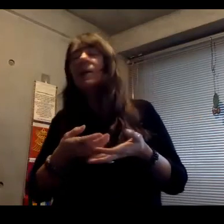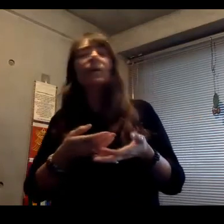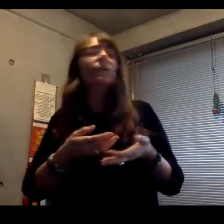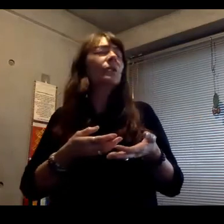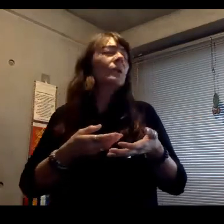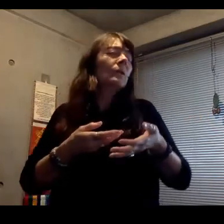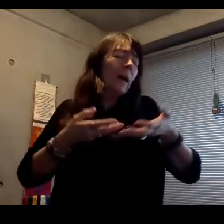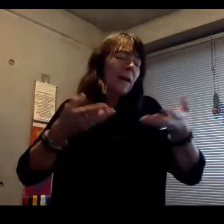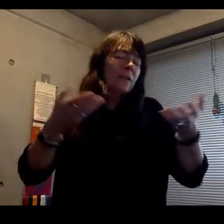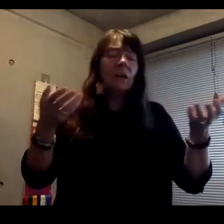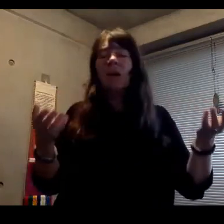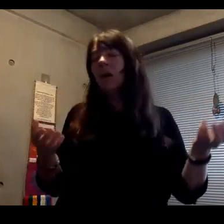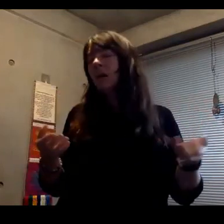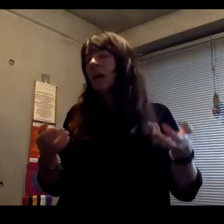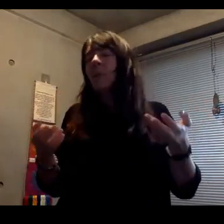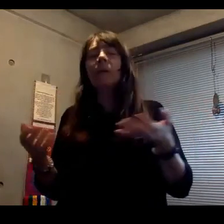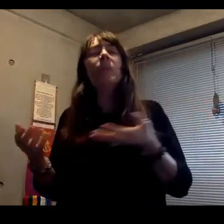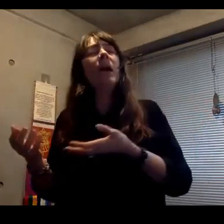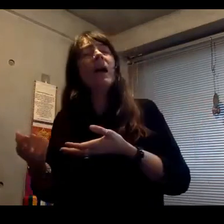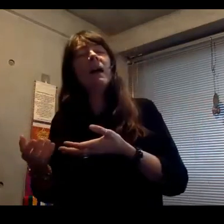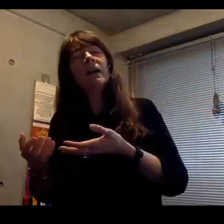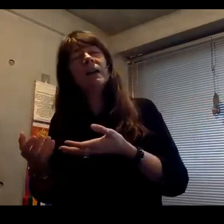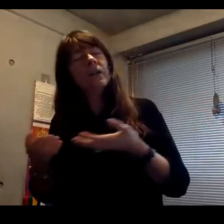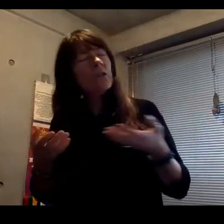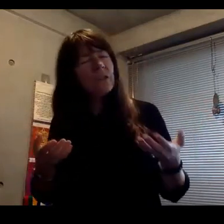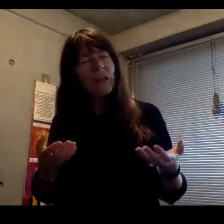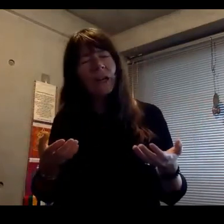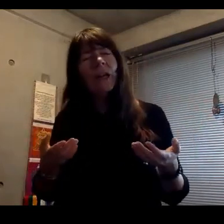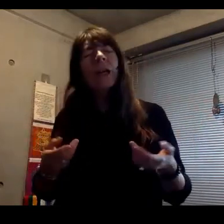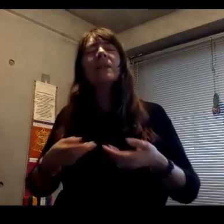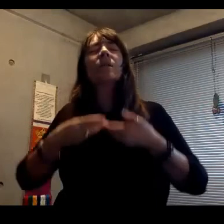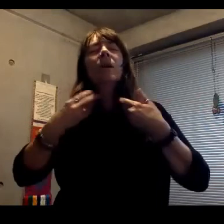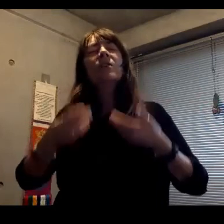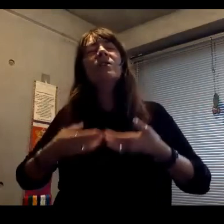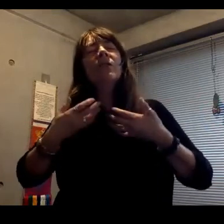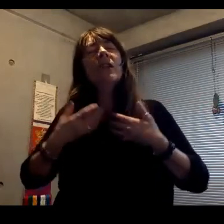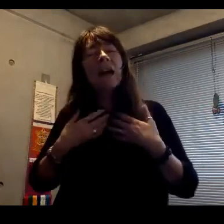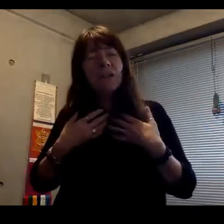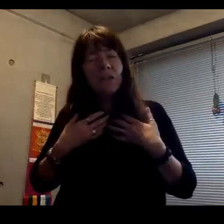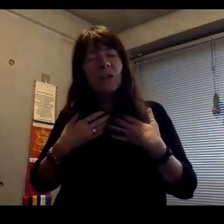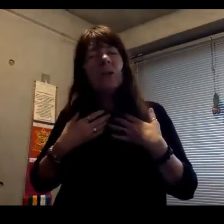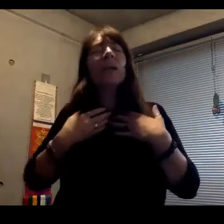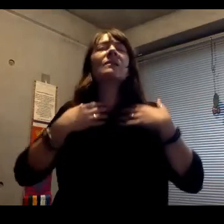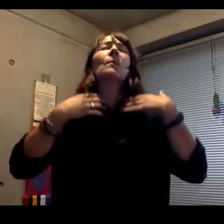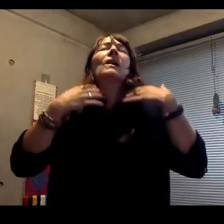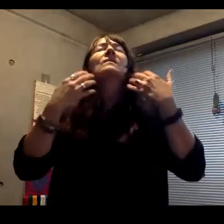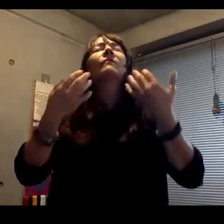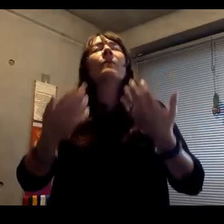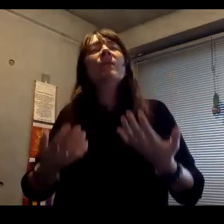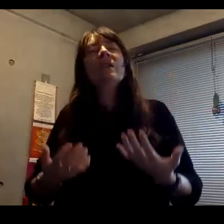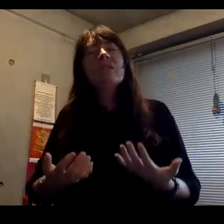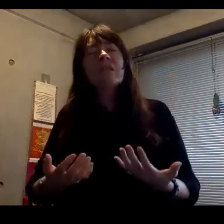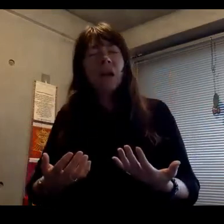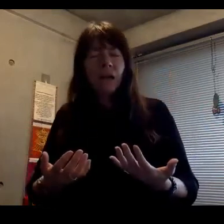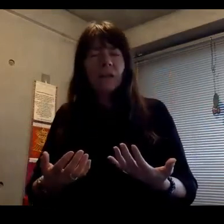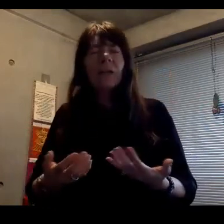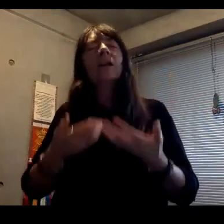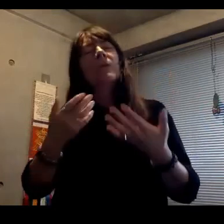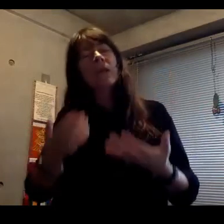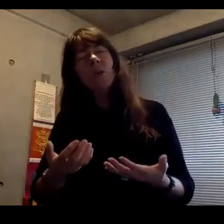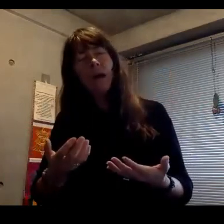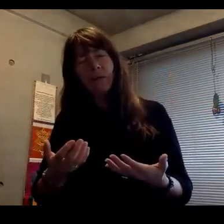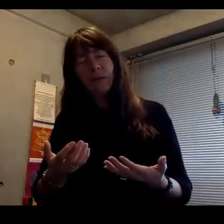happen, passing on, coming back. Do you see? It's a much different attitude expressed from this